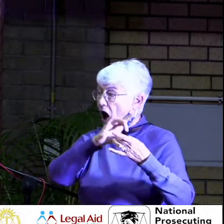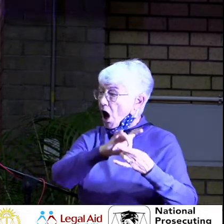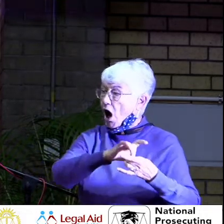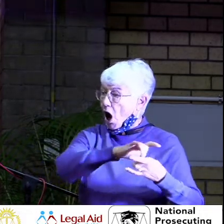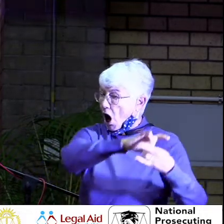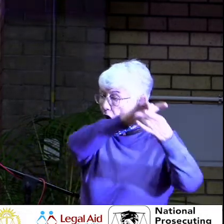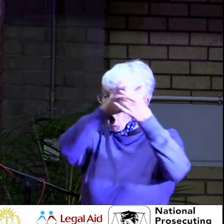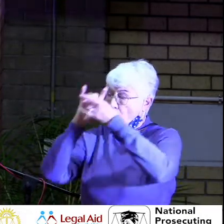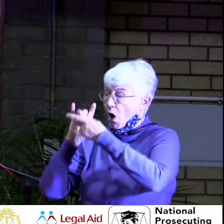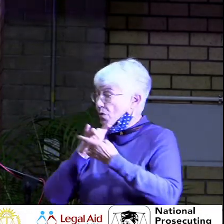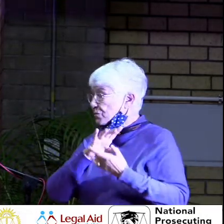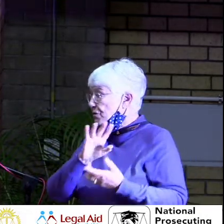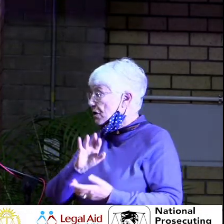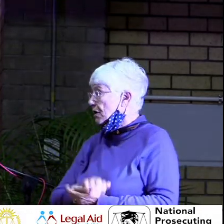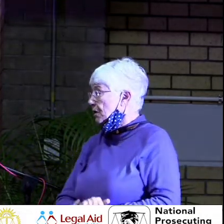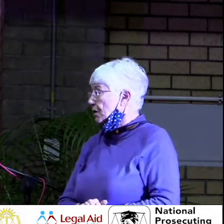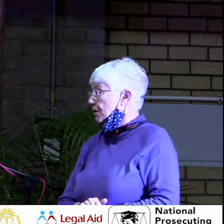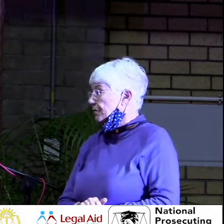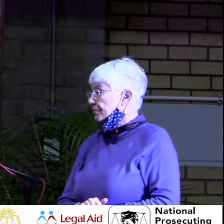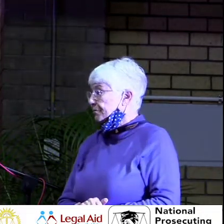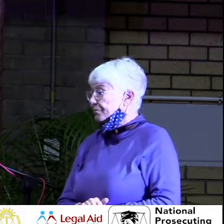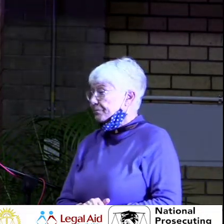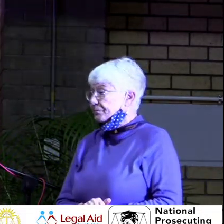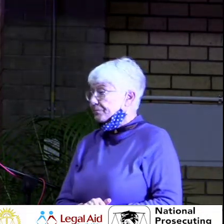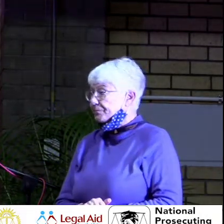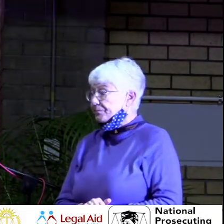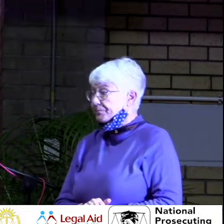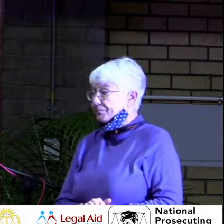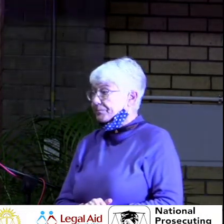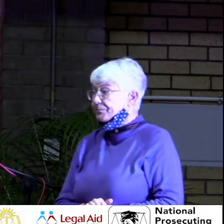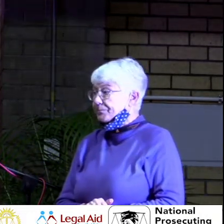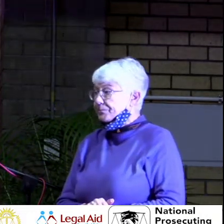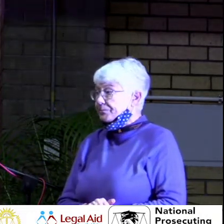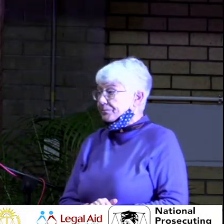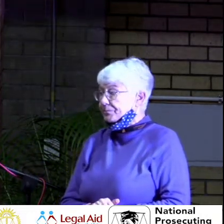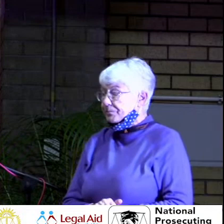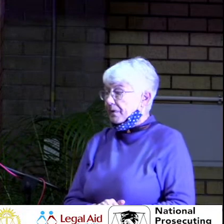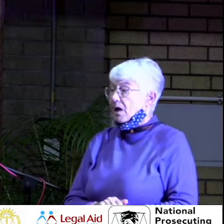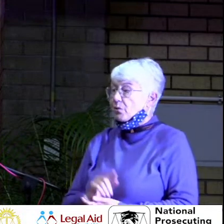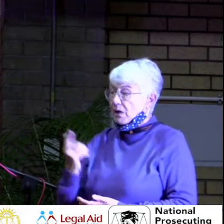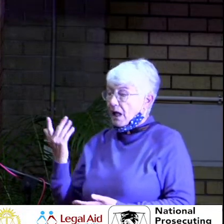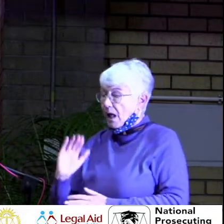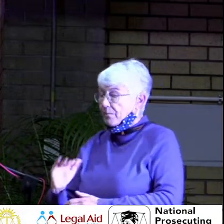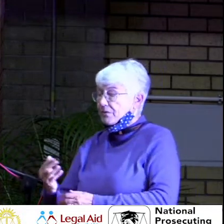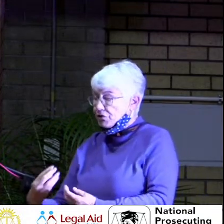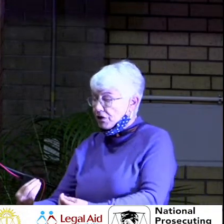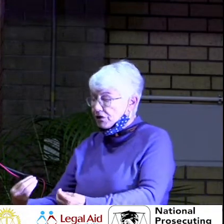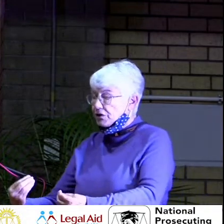We facilitate reintegration and reunification with families.